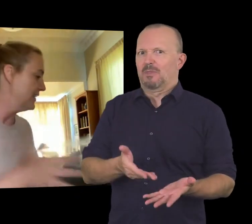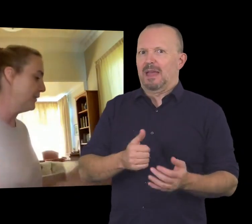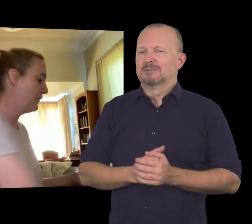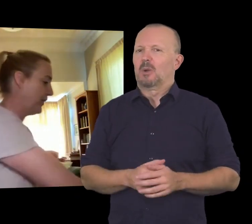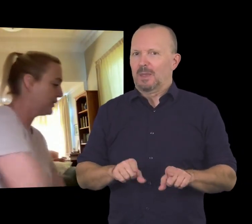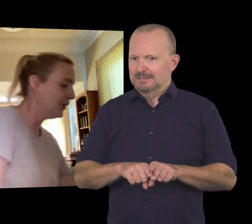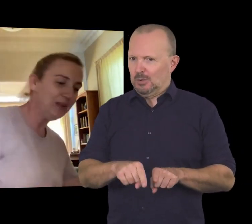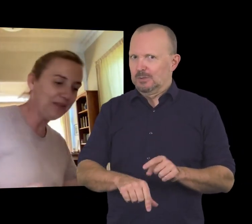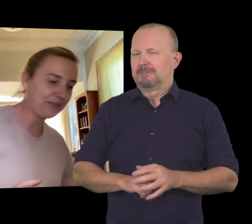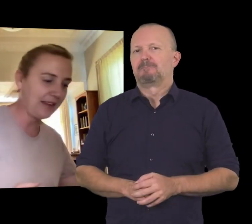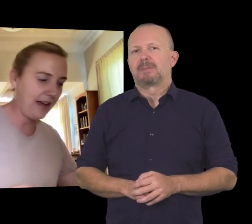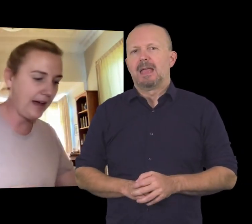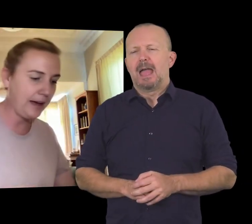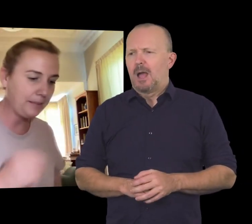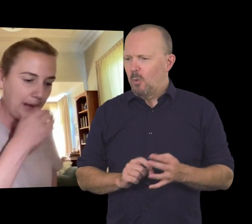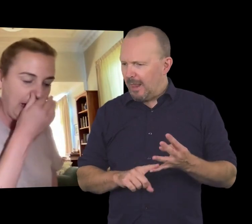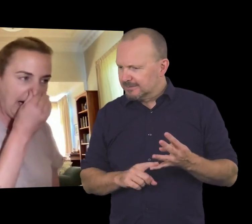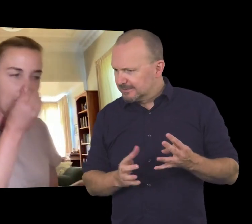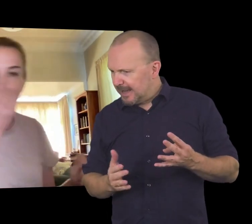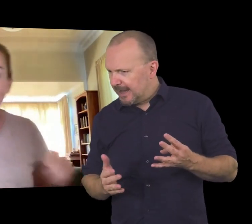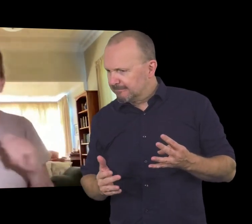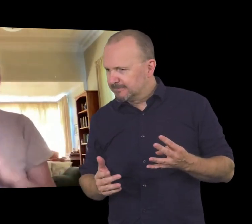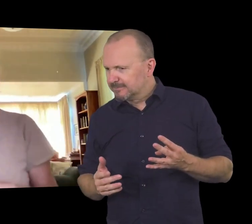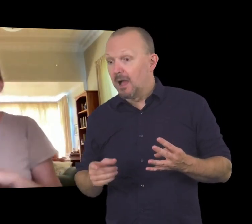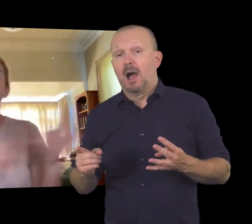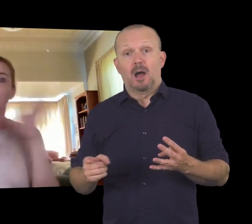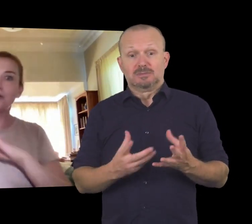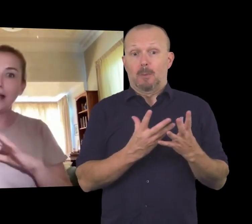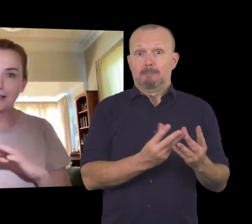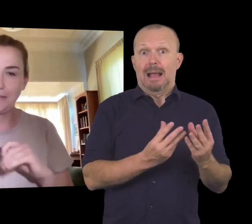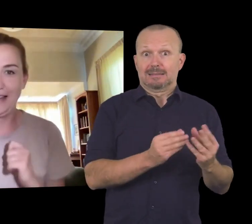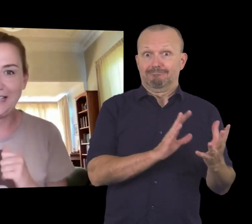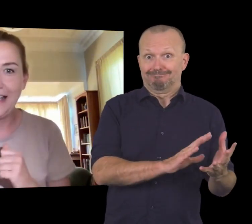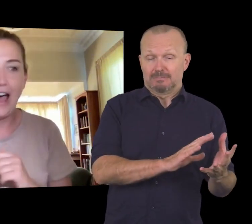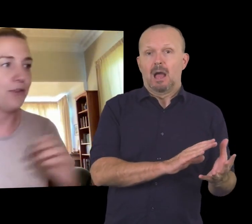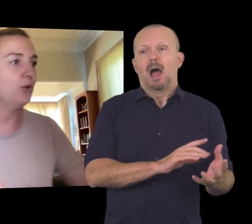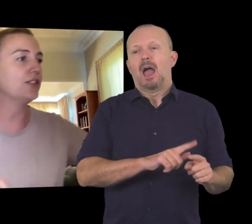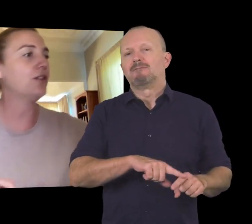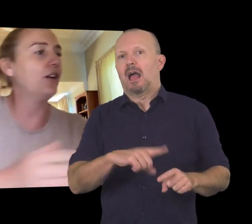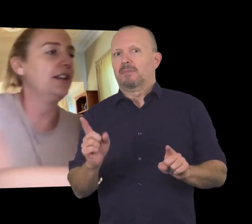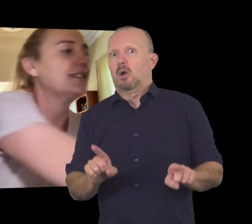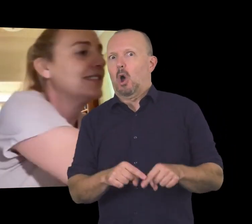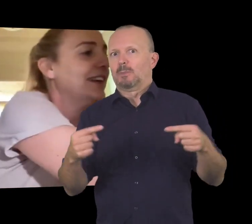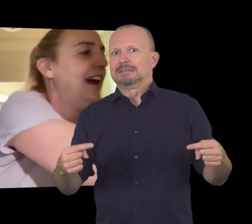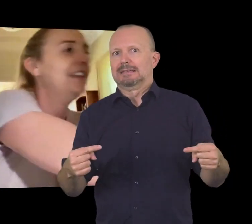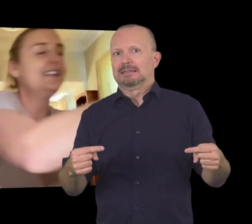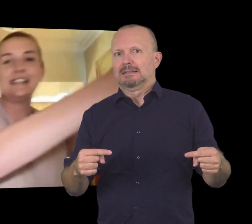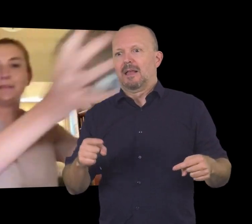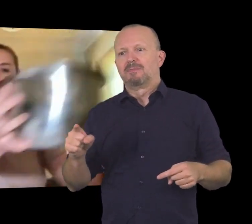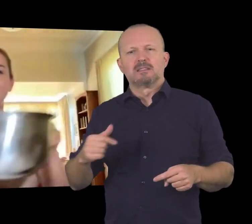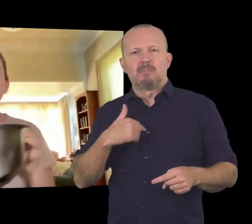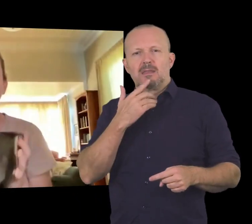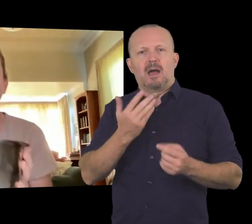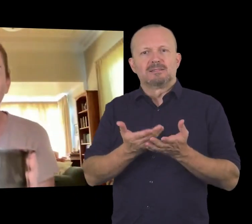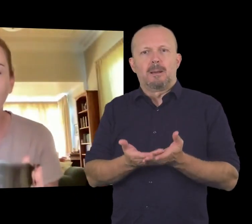mud. So we've got that too. And also, to counteract the mud, I've also got this. And this